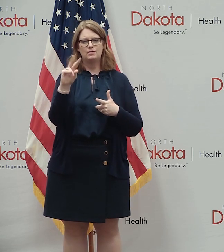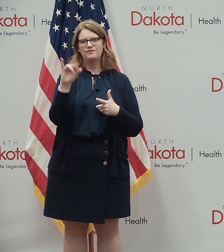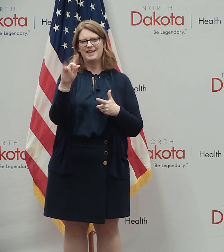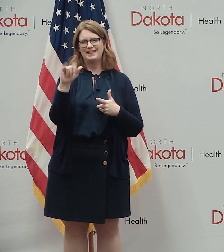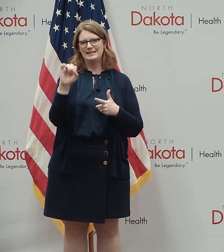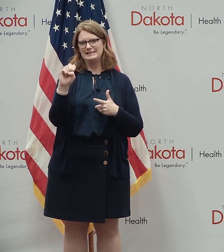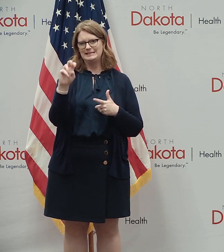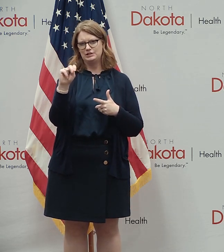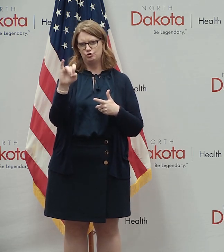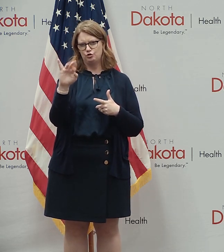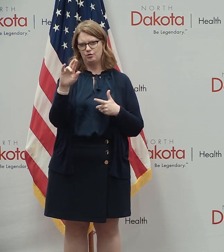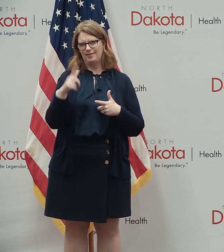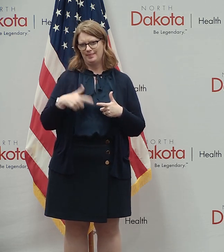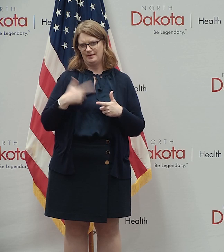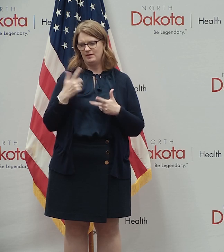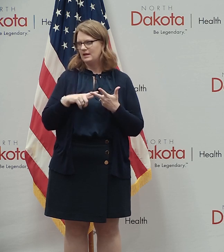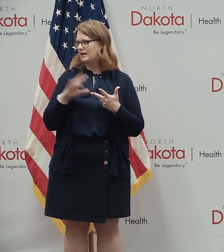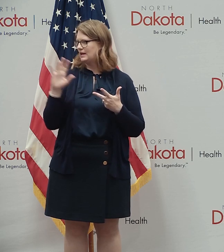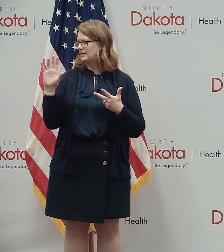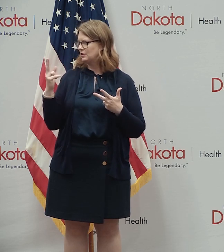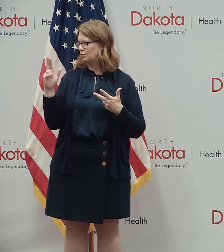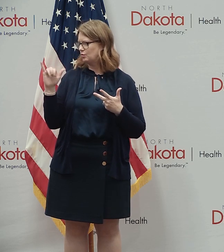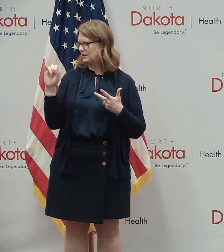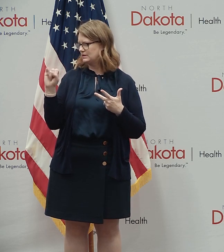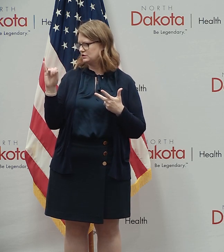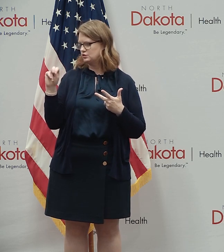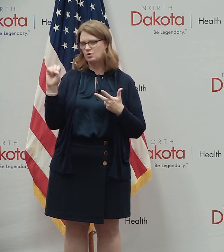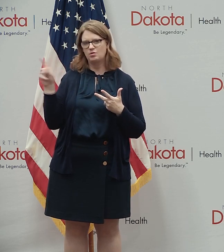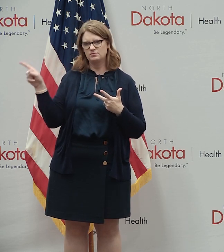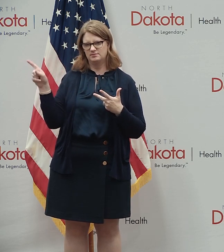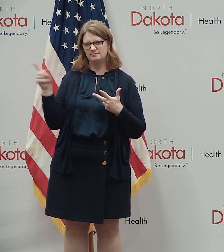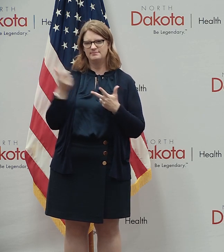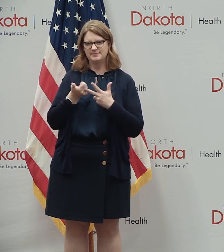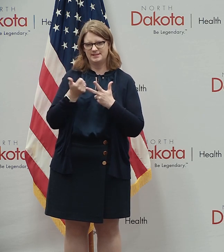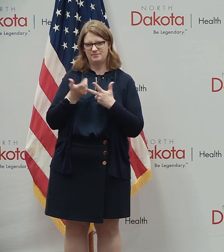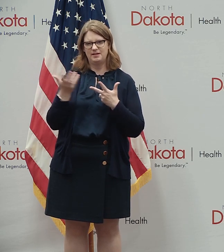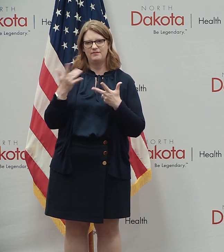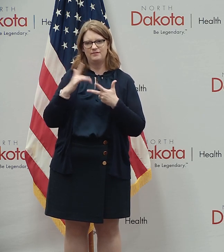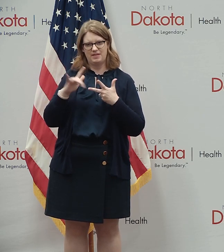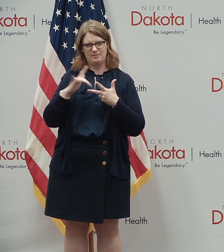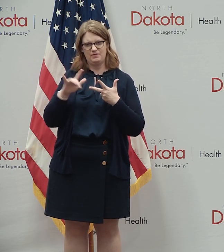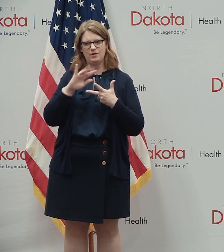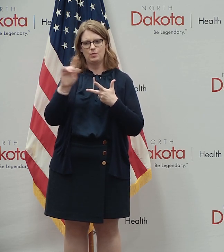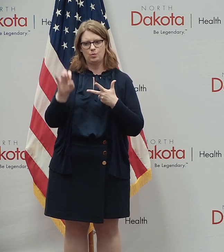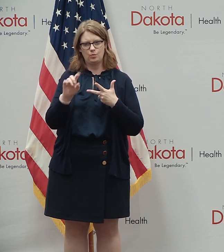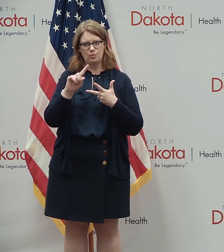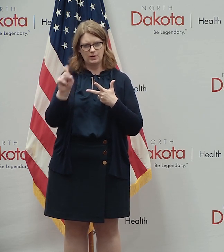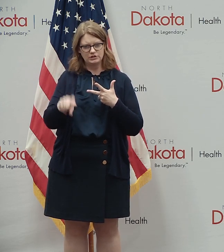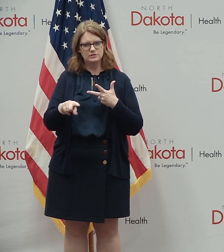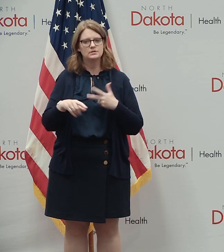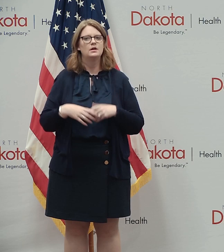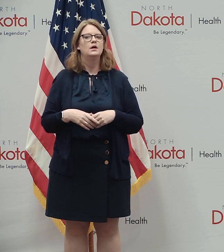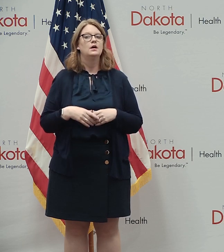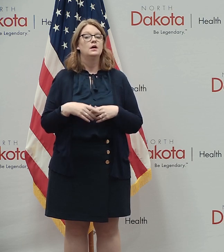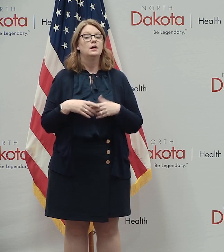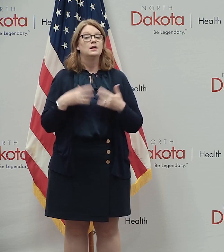Chris Jones, the DHS Executive Director, will be here for questions. Before we jump into our